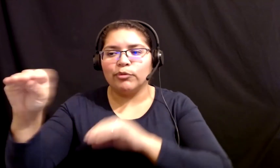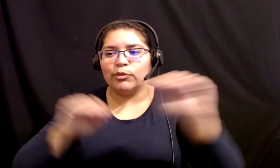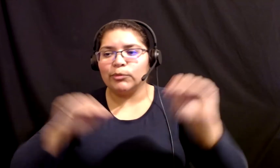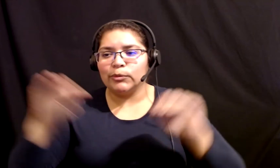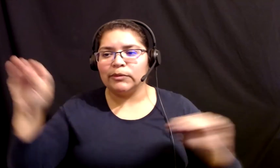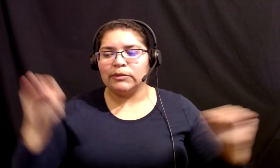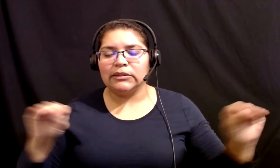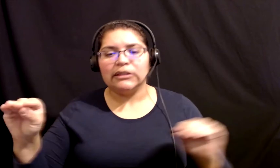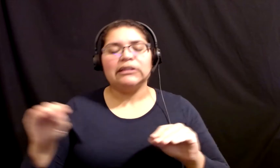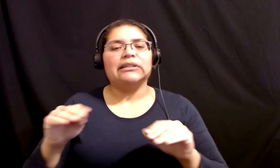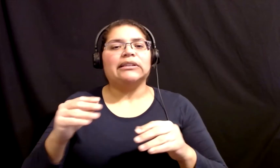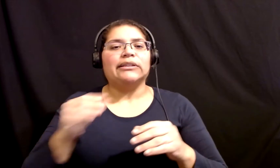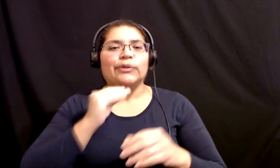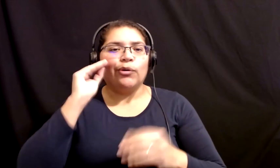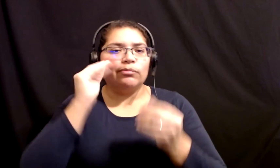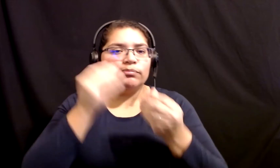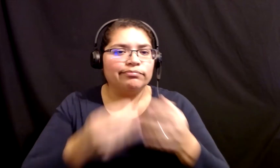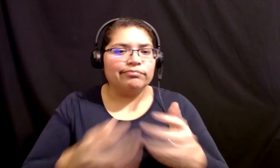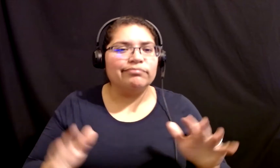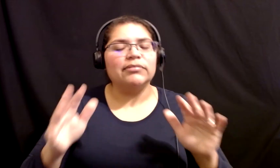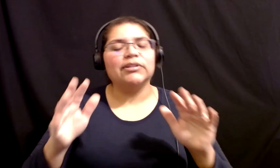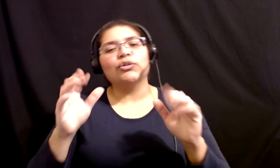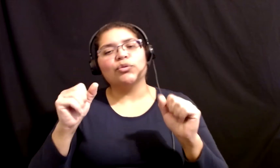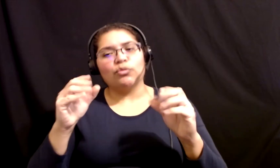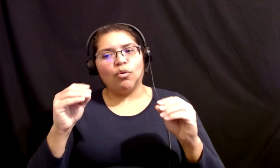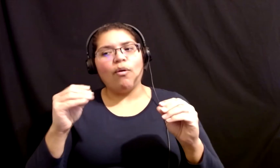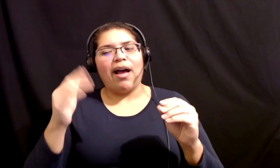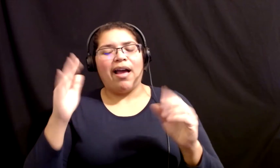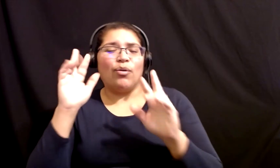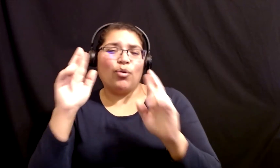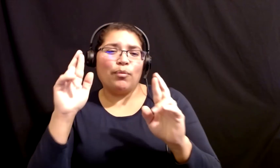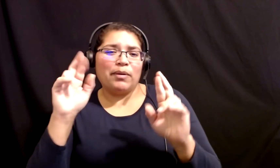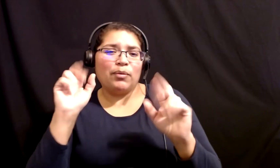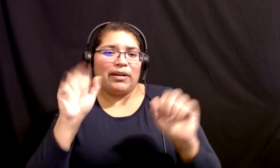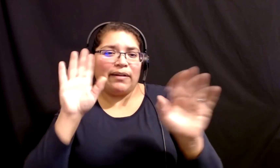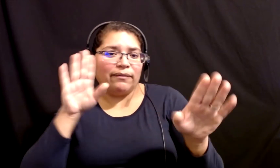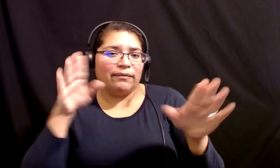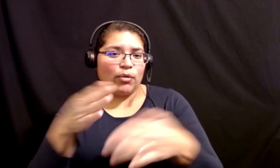that in our methodology we do focus on